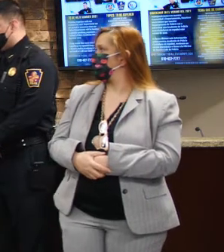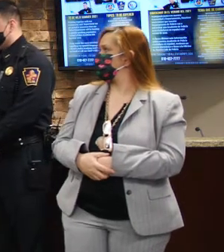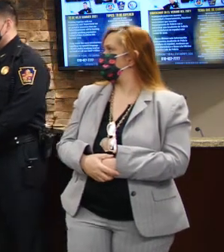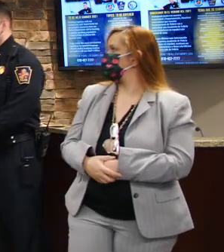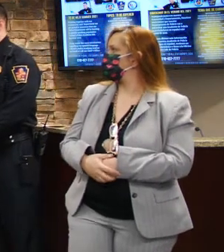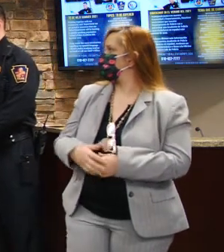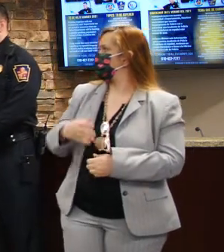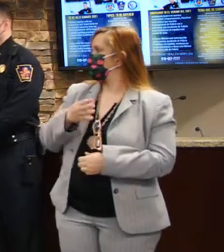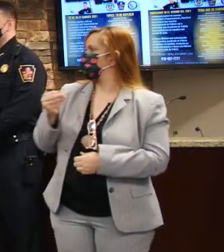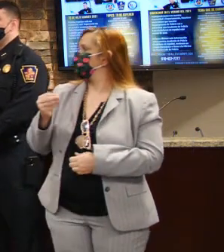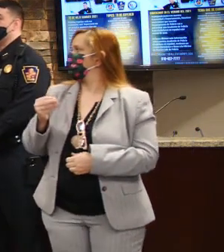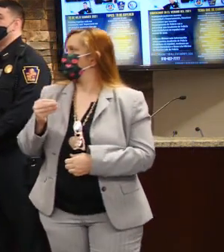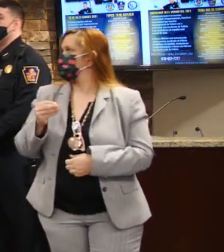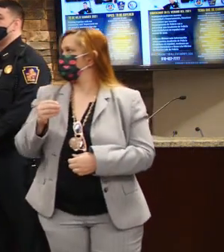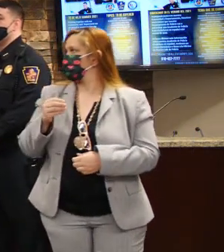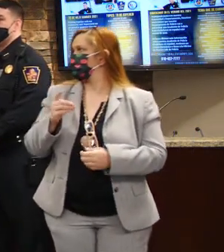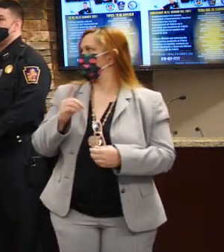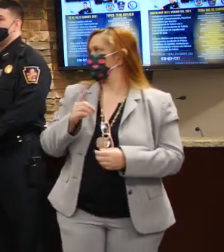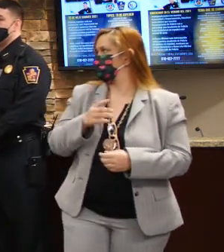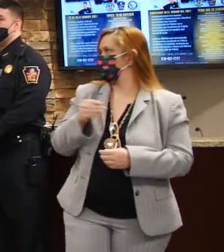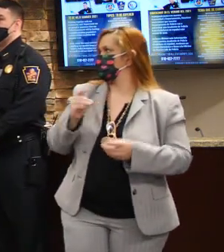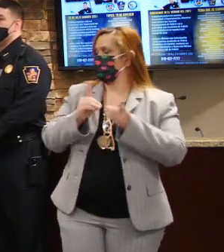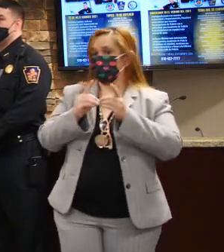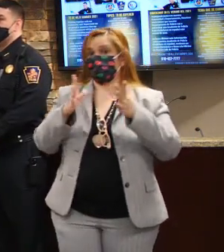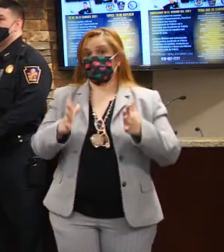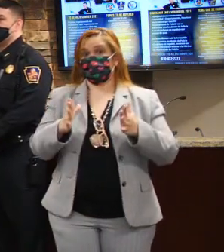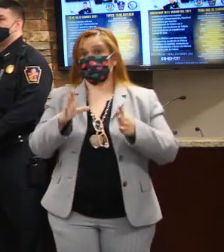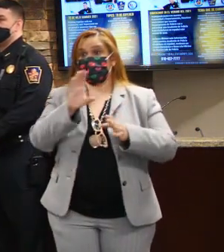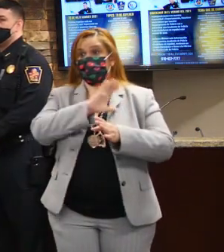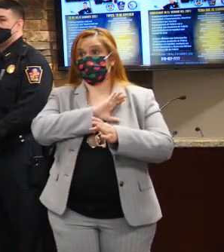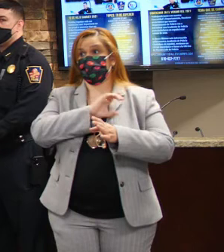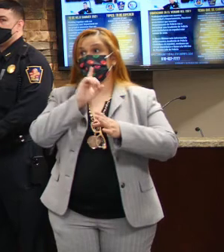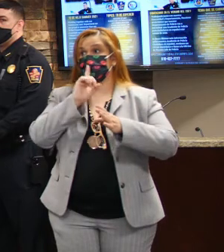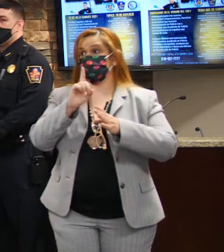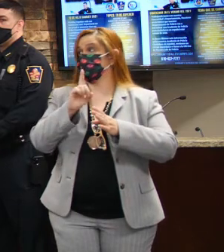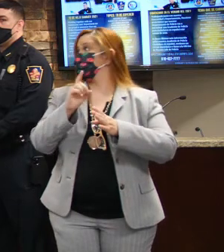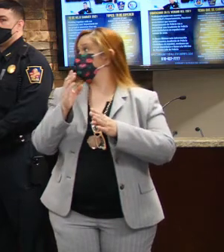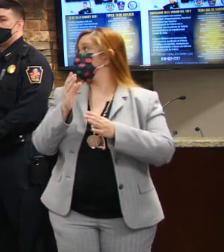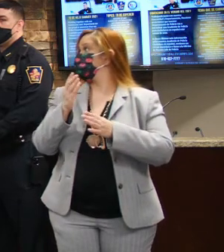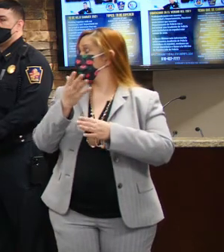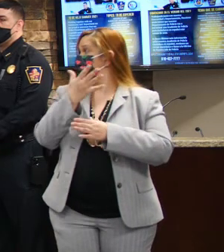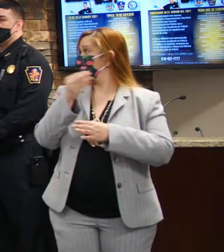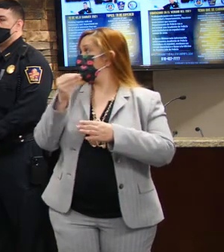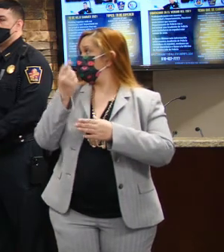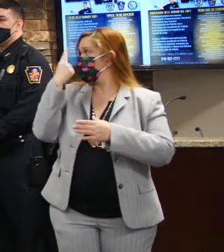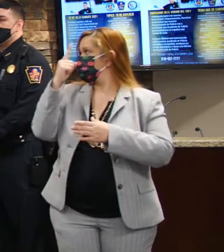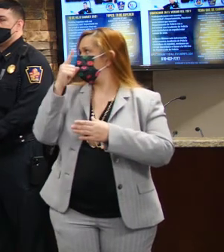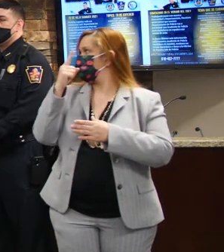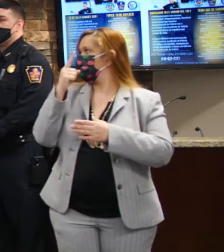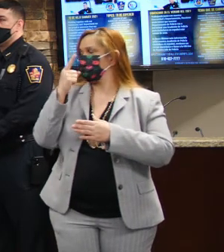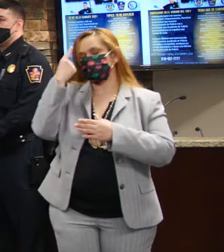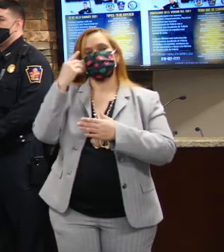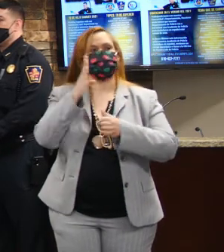We have multiple classrooms at our police academy. We're fortunate enough to have a unique training center there, so we'll be able to spread out the participants into